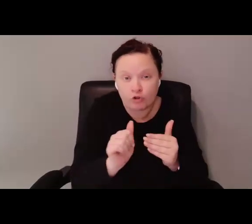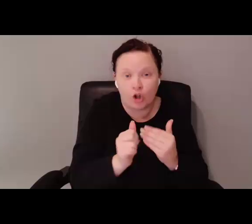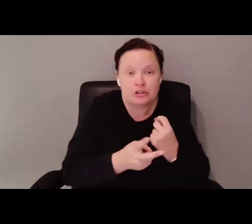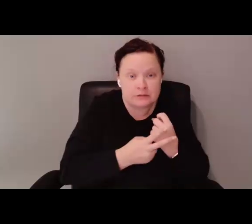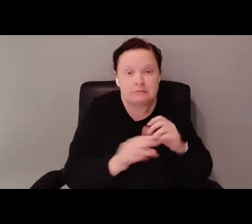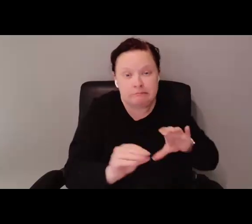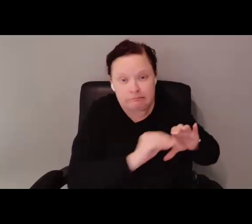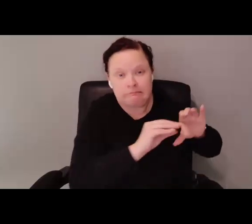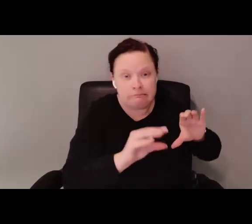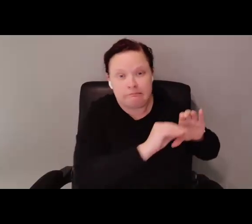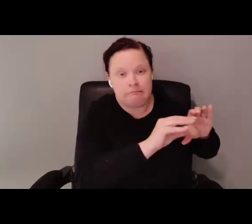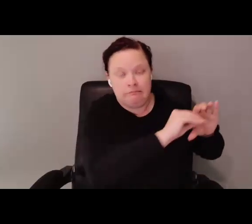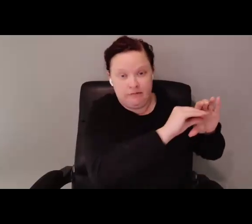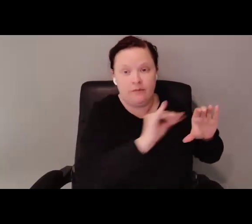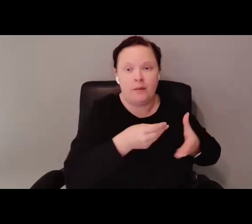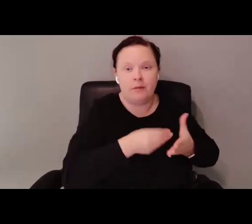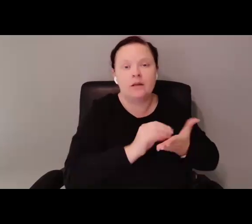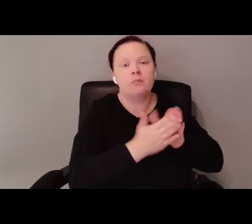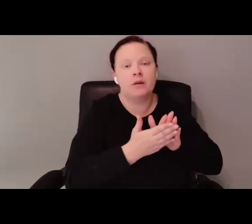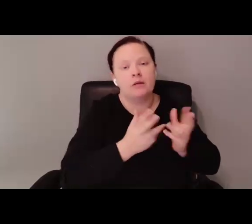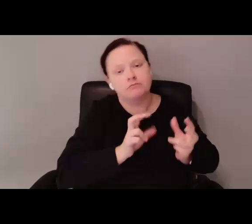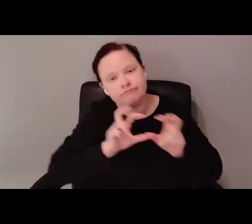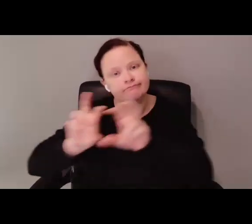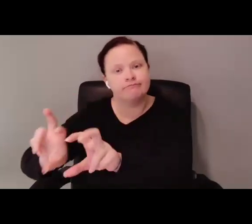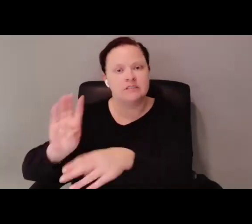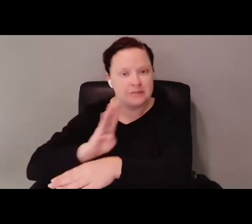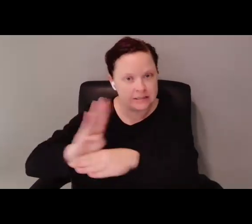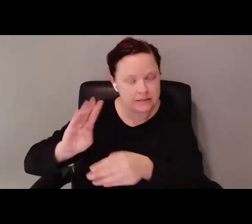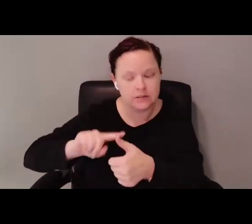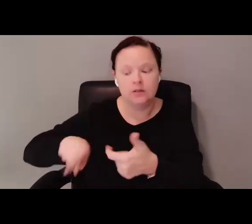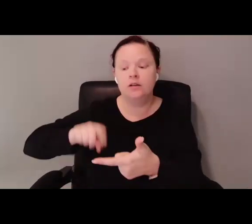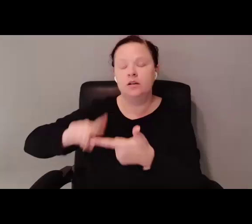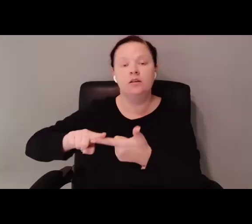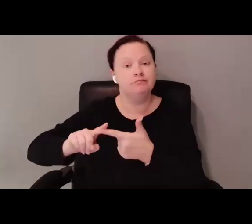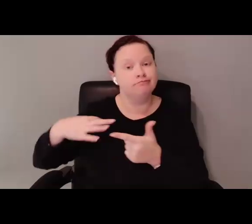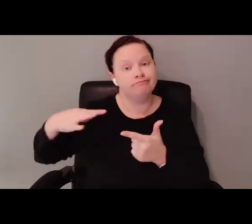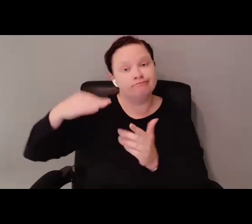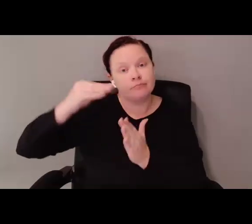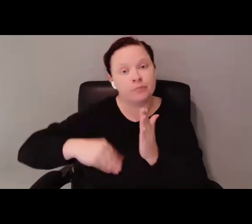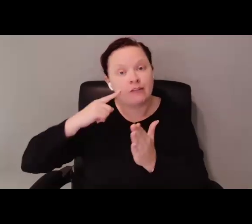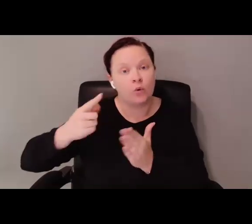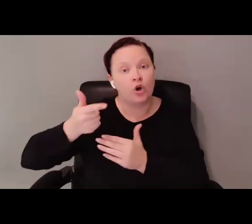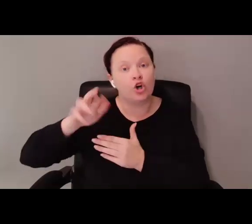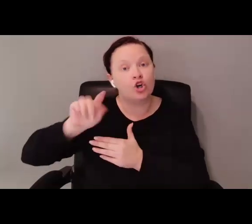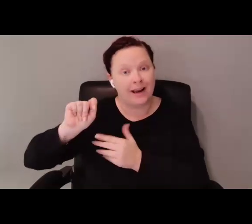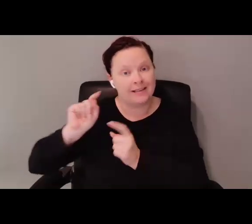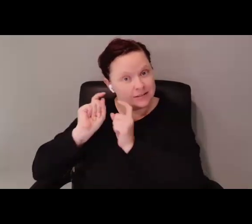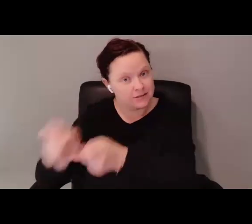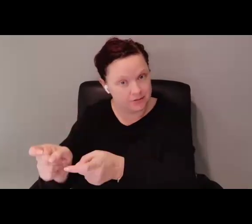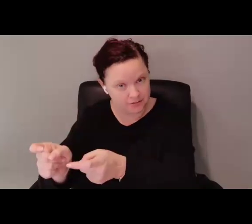start investing in your business, apply for grants. It's that is the best